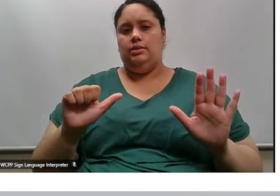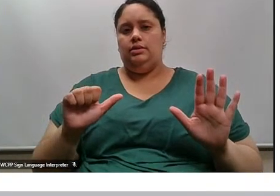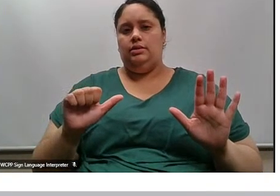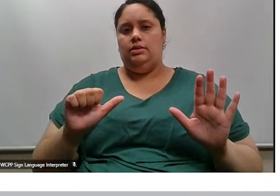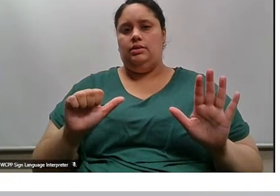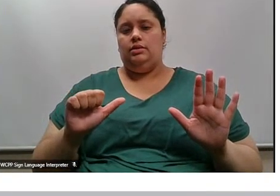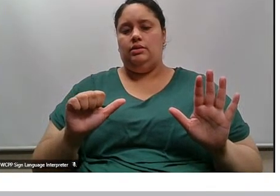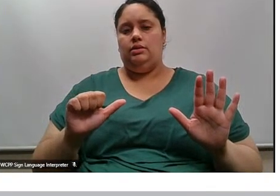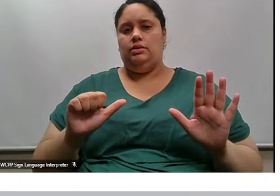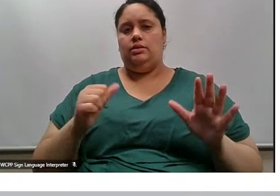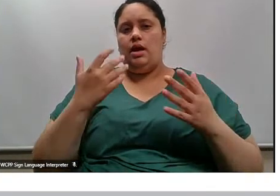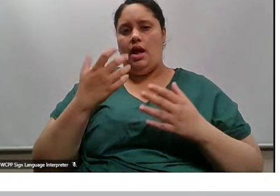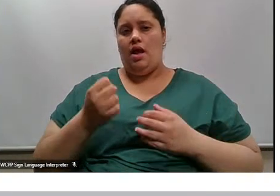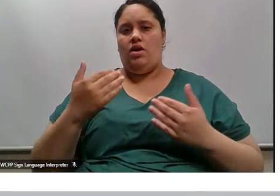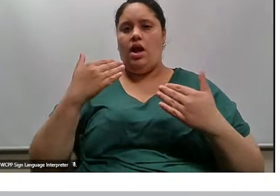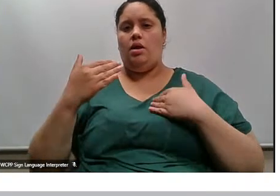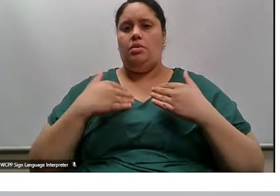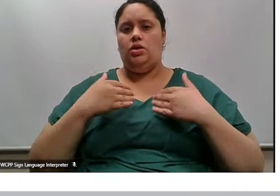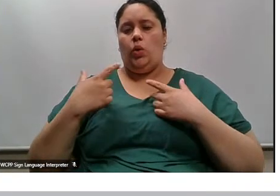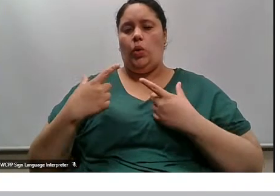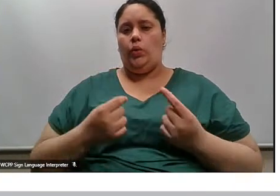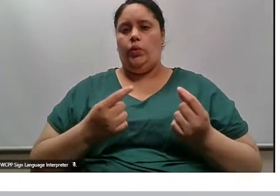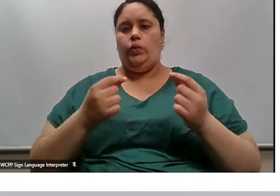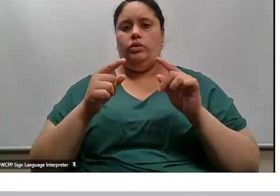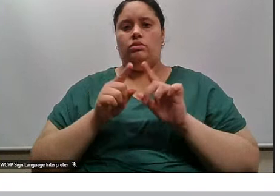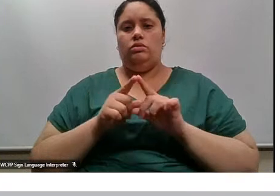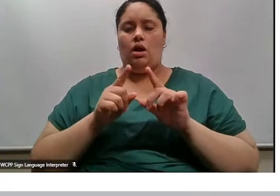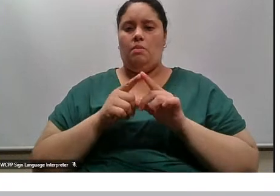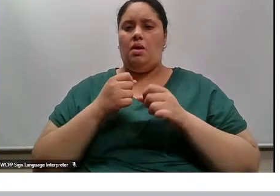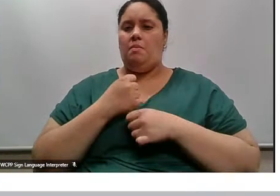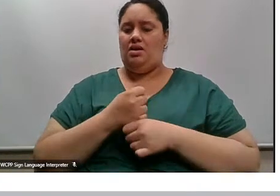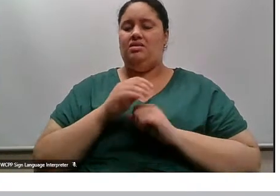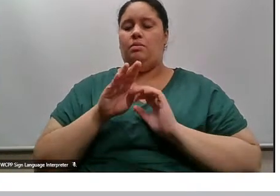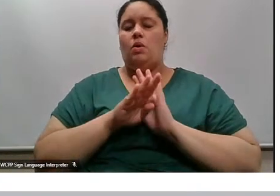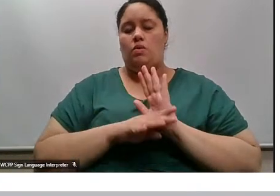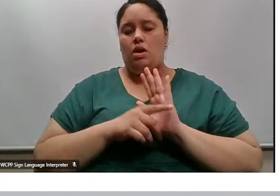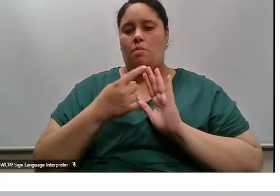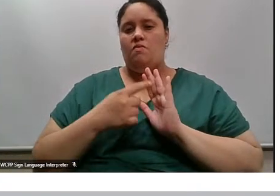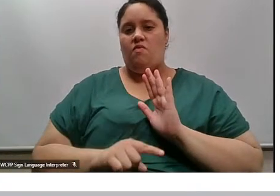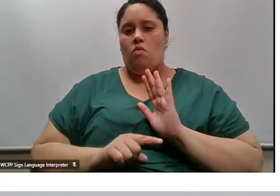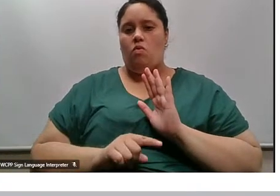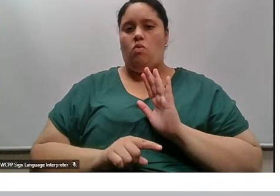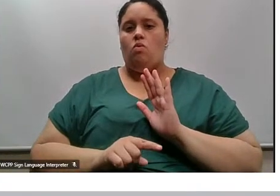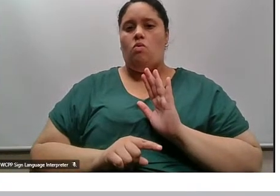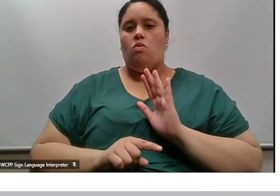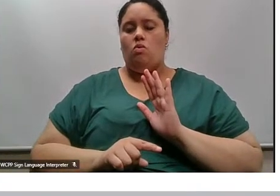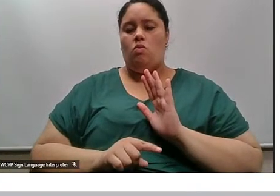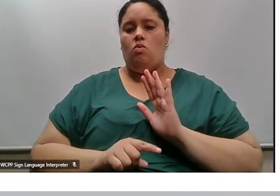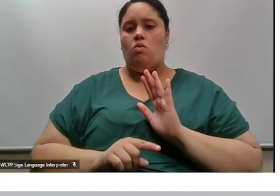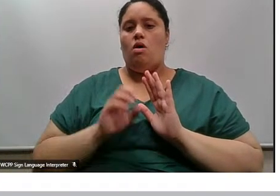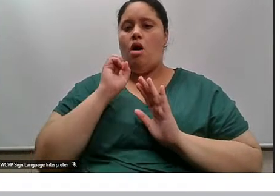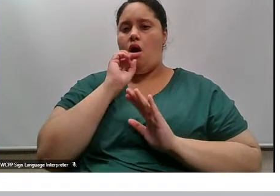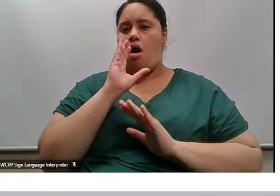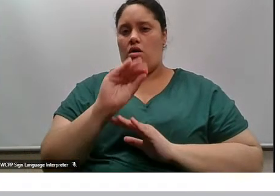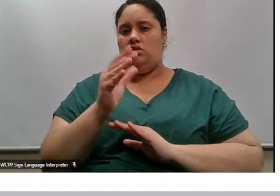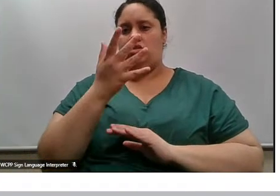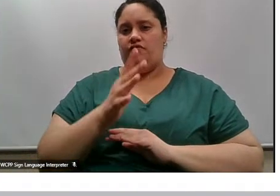196, that the administration is also the same of ambassadors program where they, that has also been